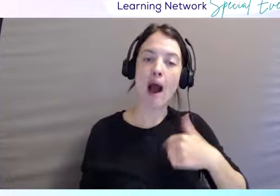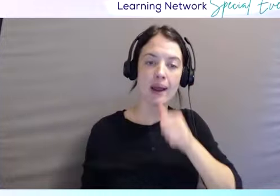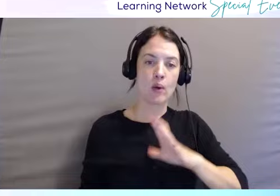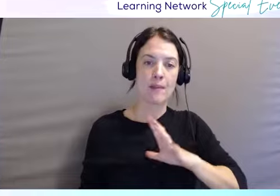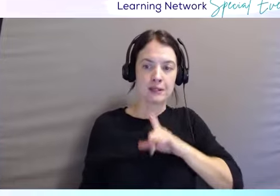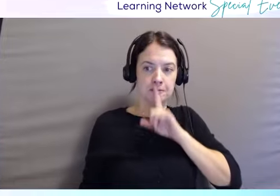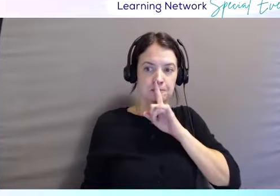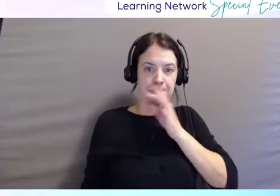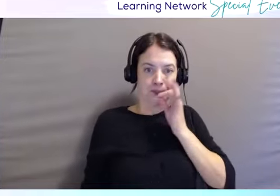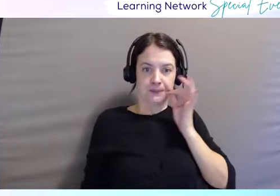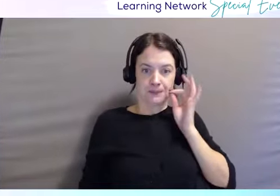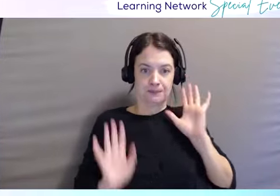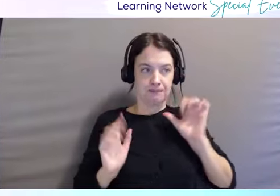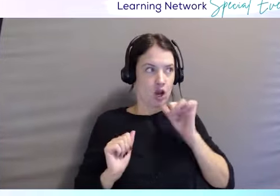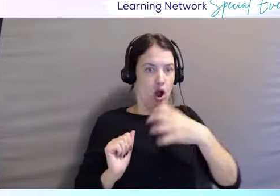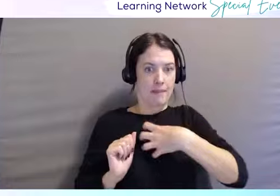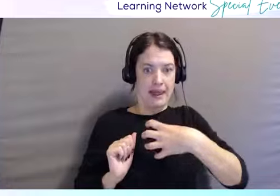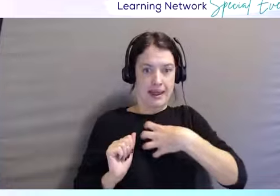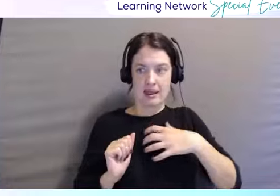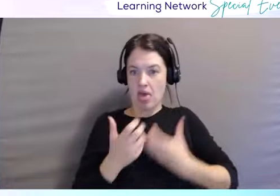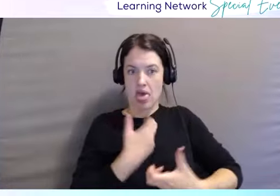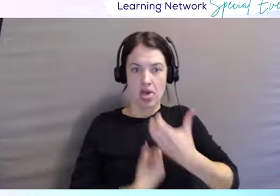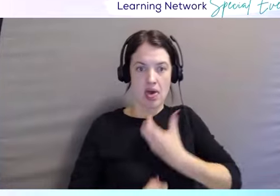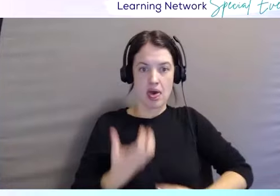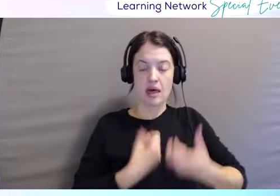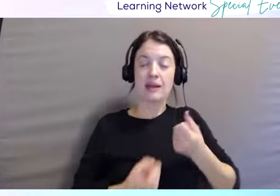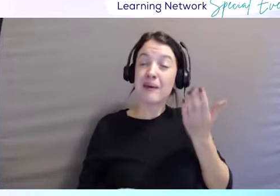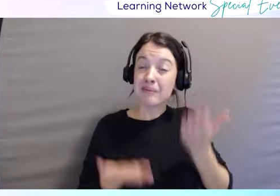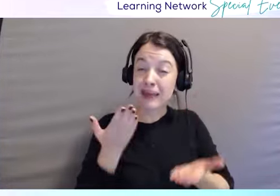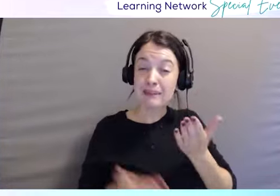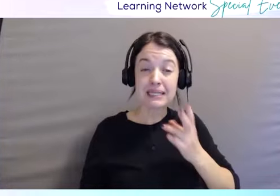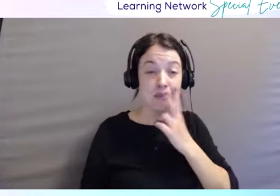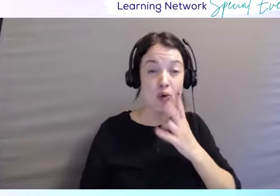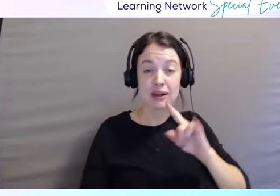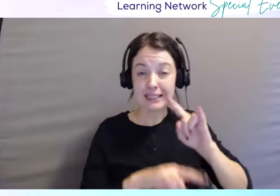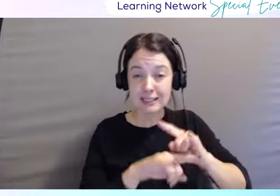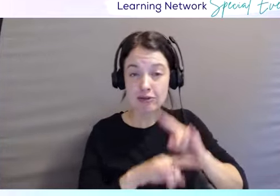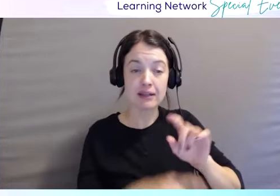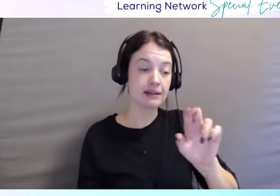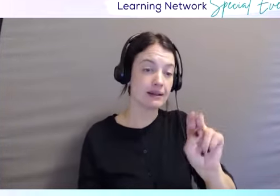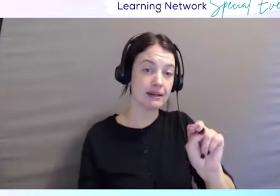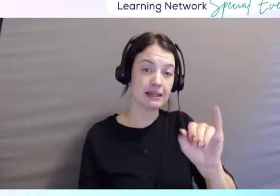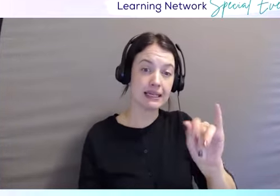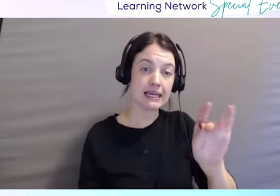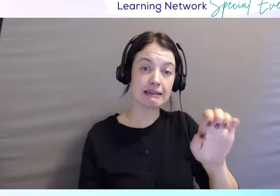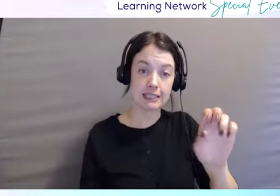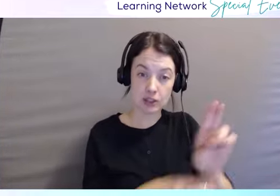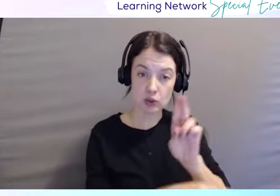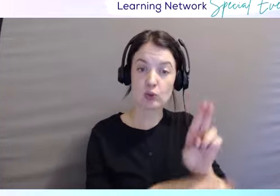smoking and nicotine use might look like a very private process in terms of our substance use array of drugs, but